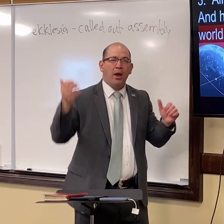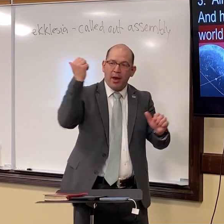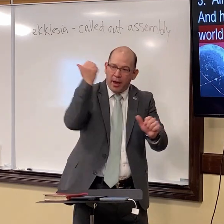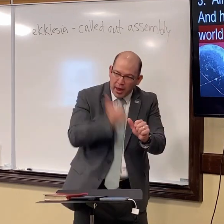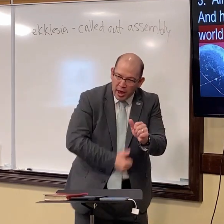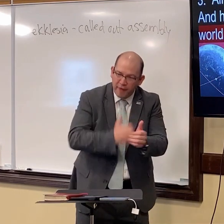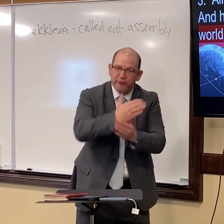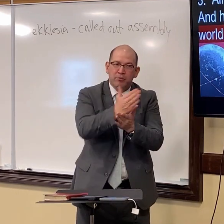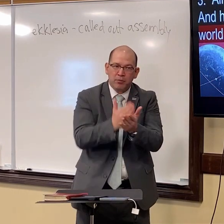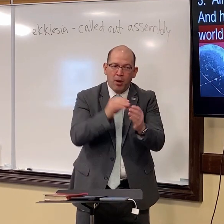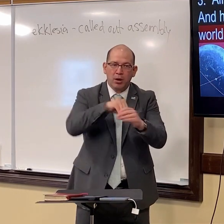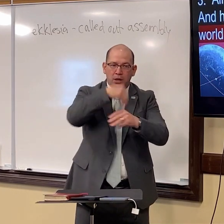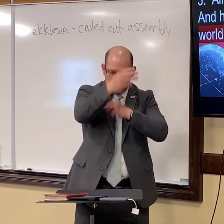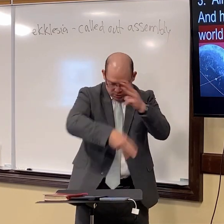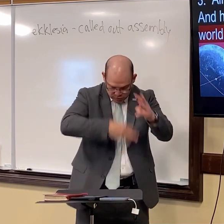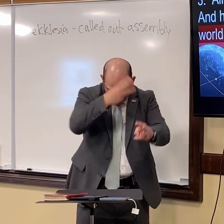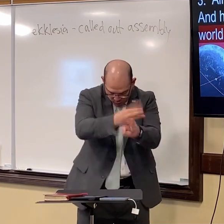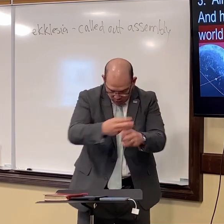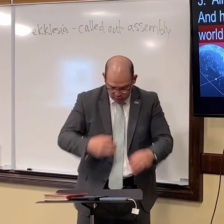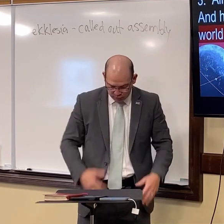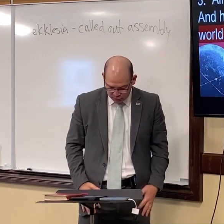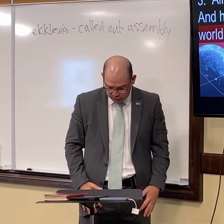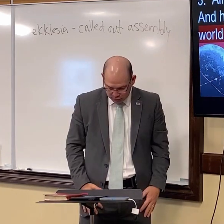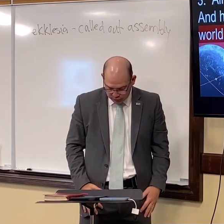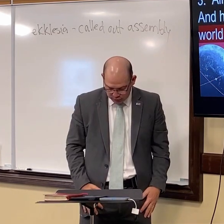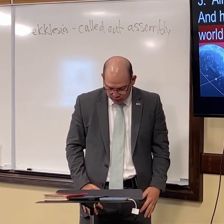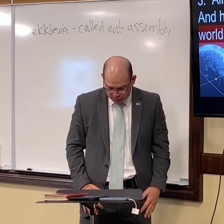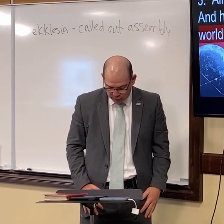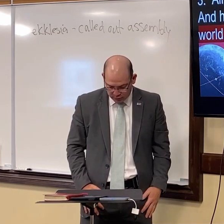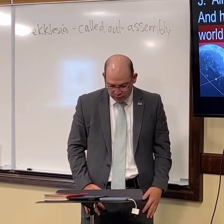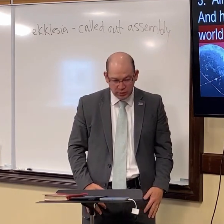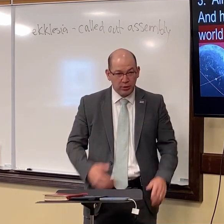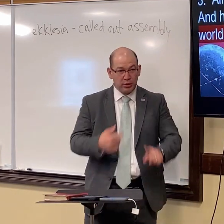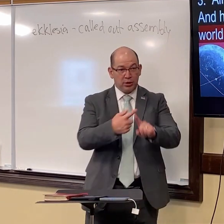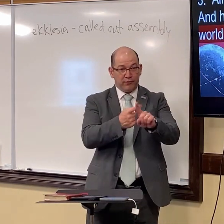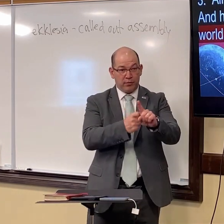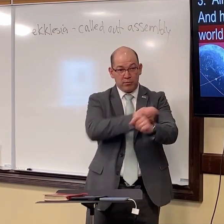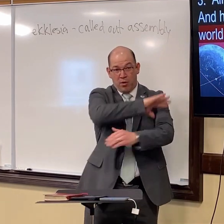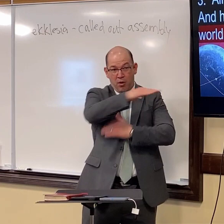to every land, to every part of the world.